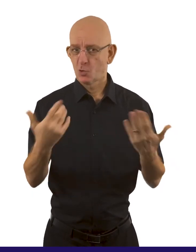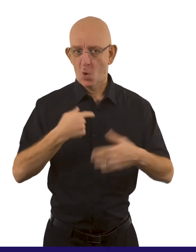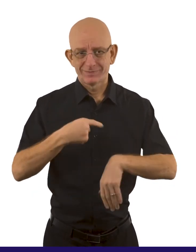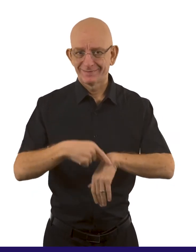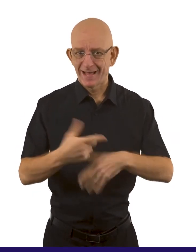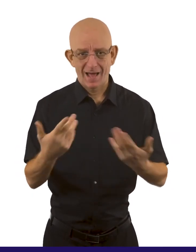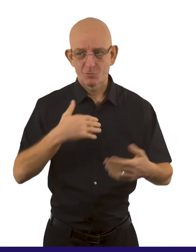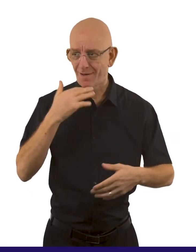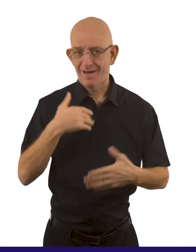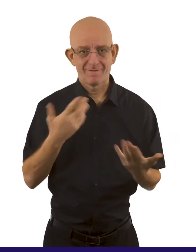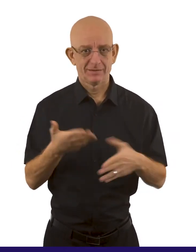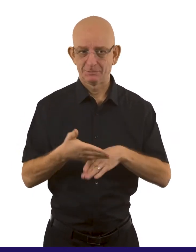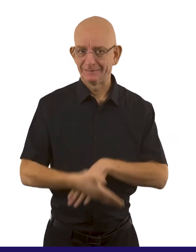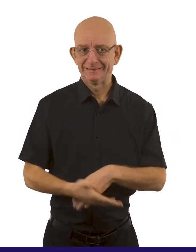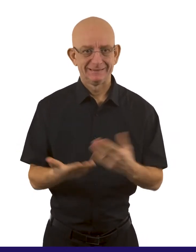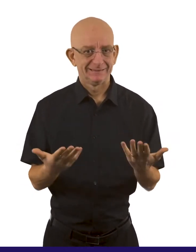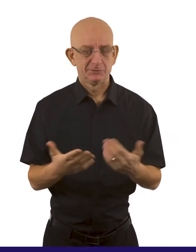Not having enough time.